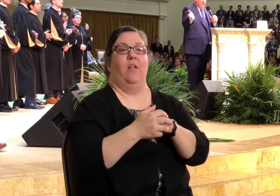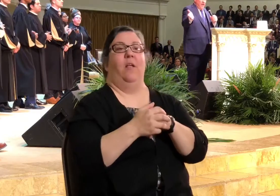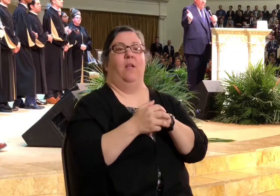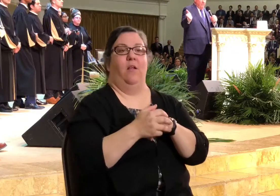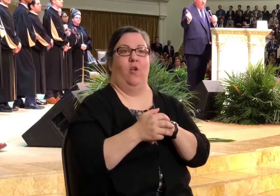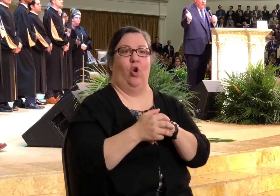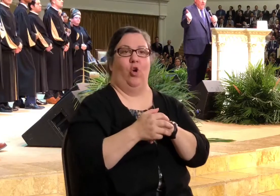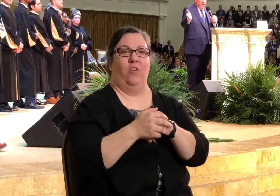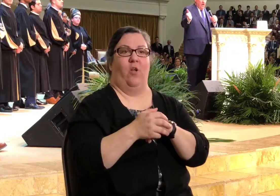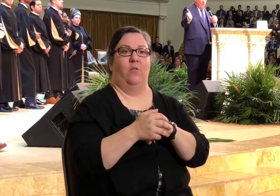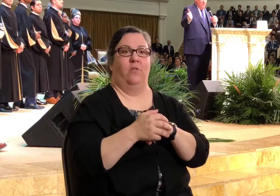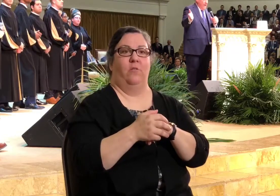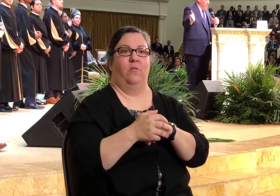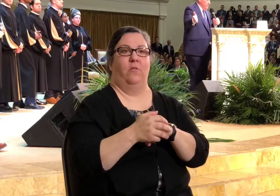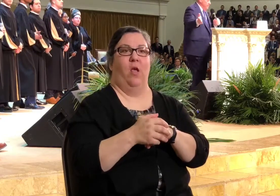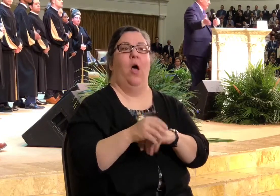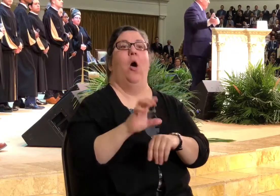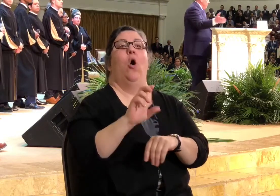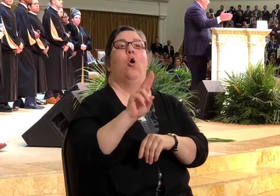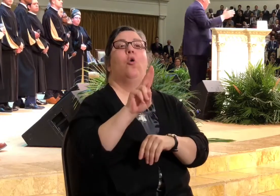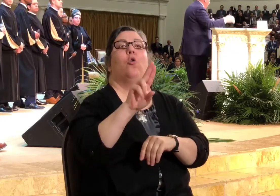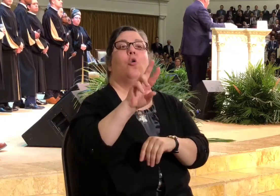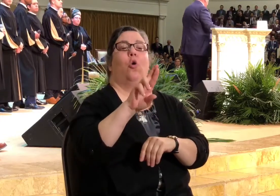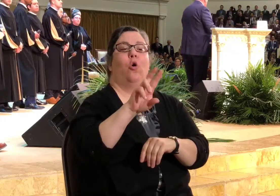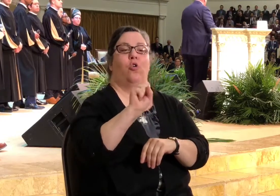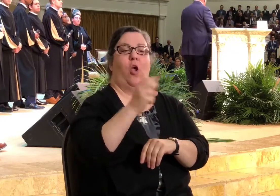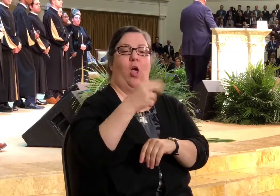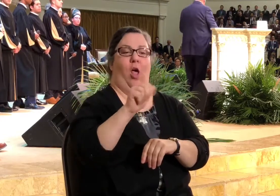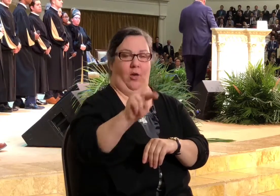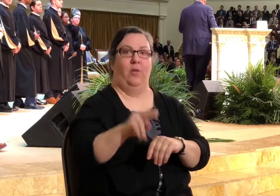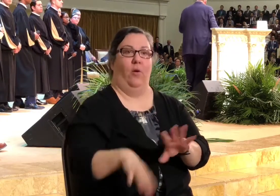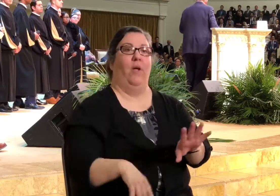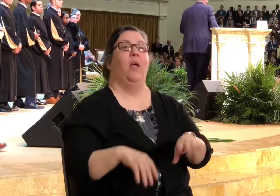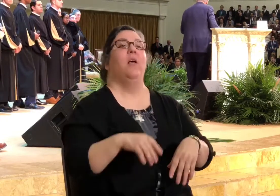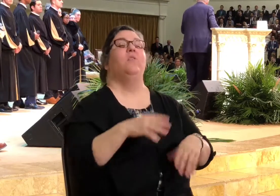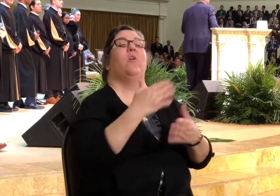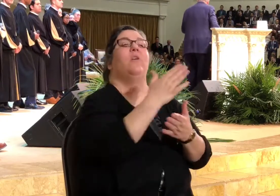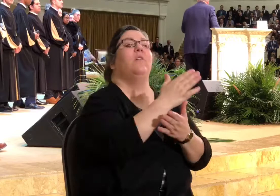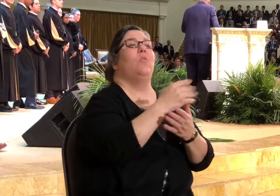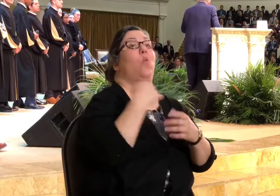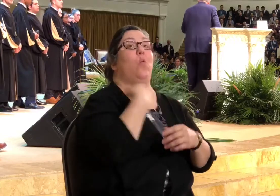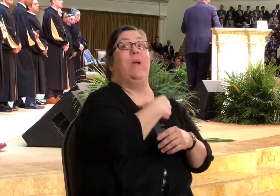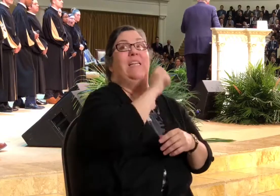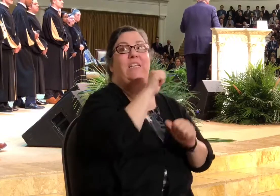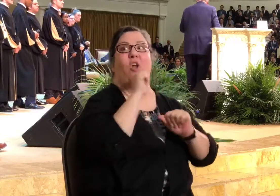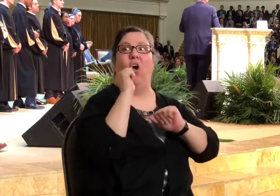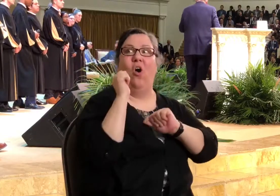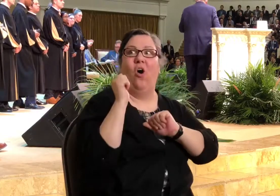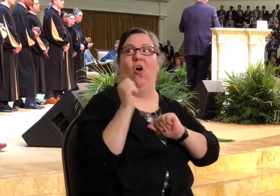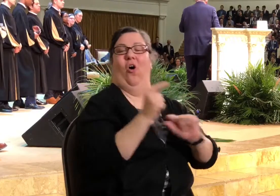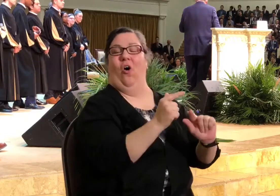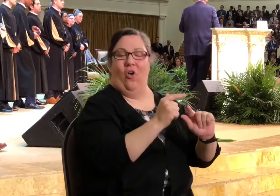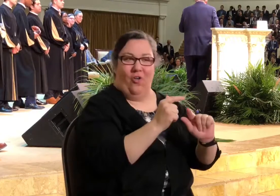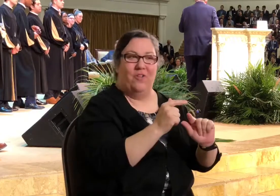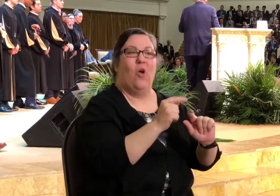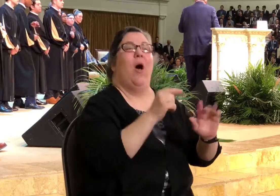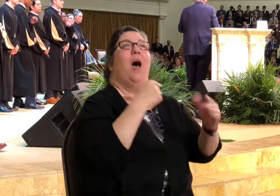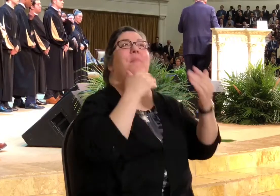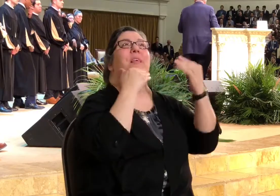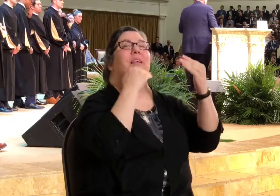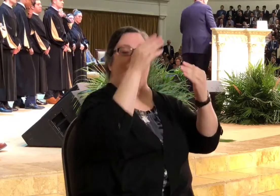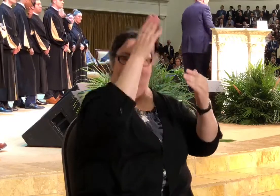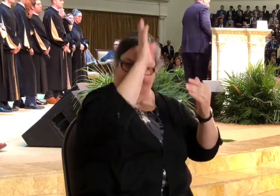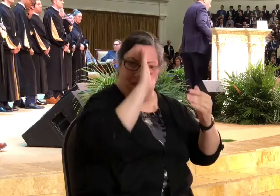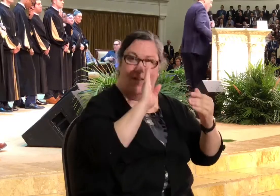Part of the time we may be saying, oh me, and some of the time we'll be saying, oh bless the Lord, but we need it all. And so thank